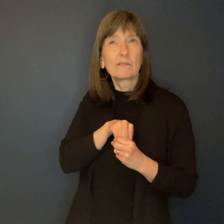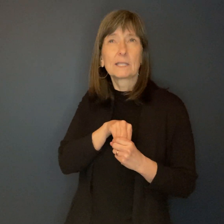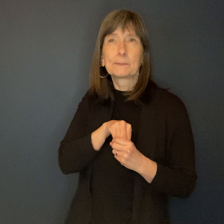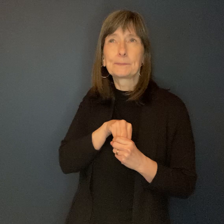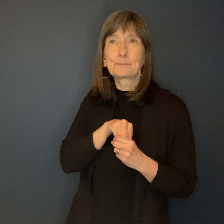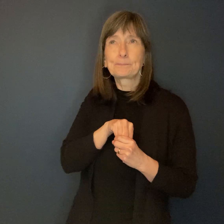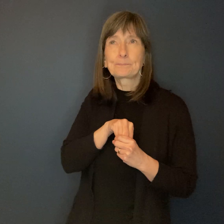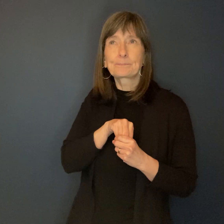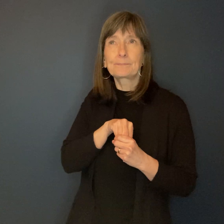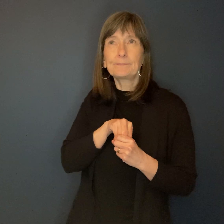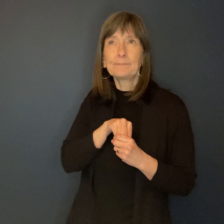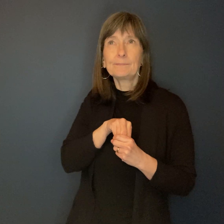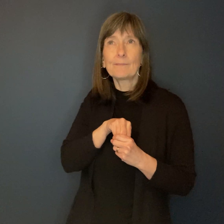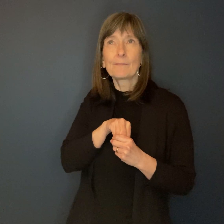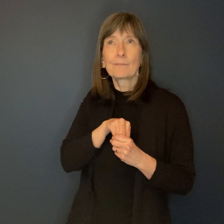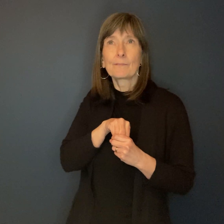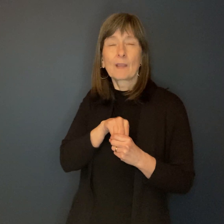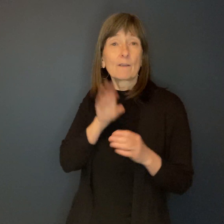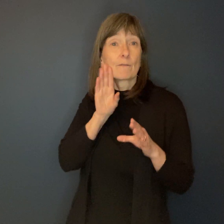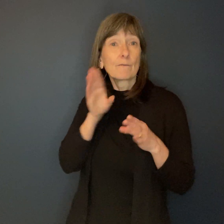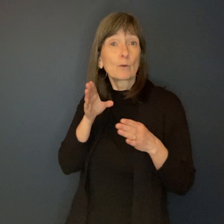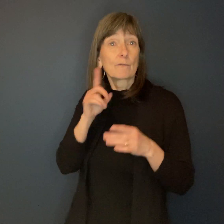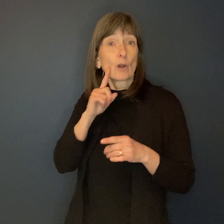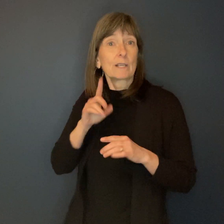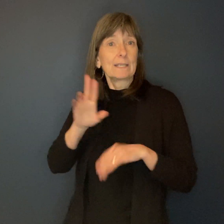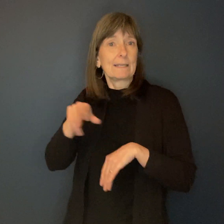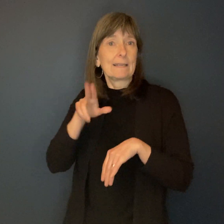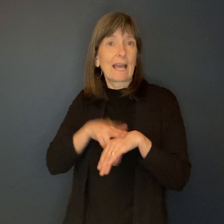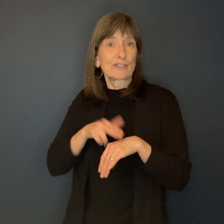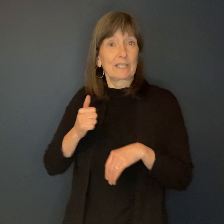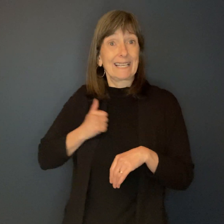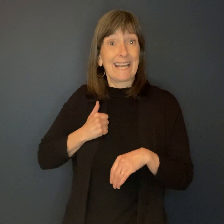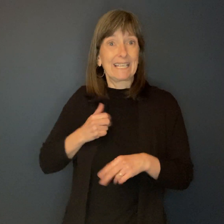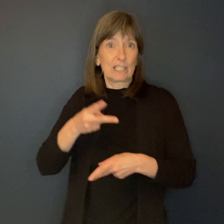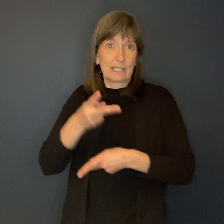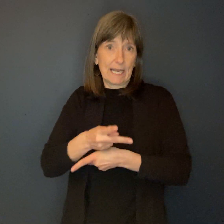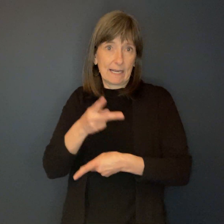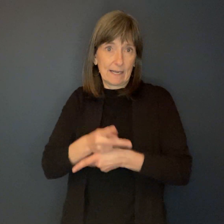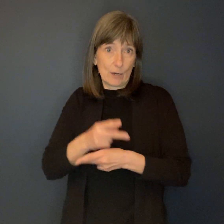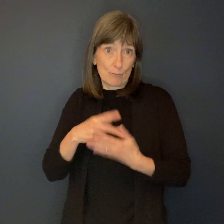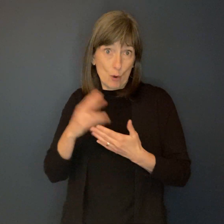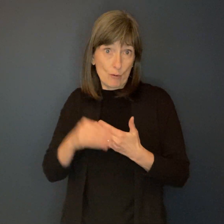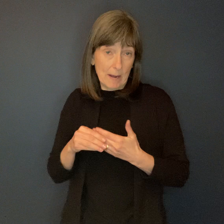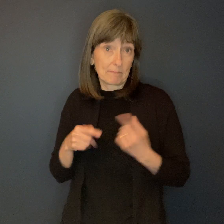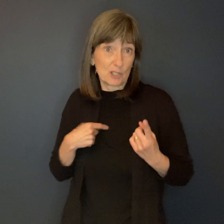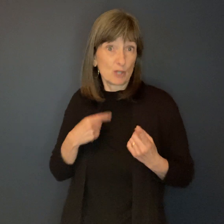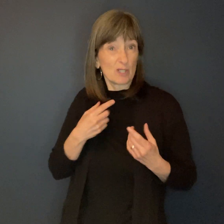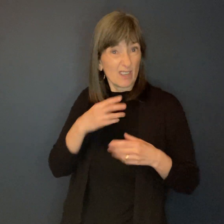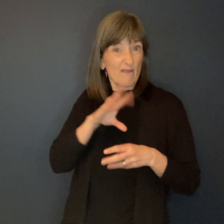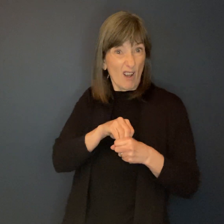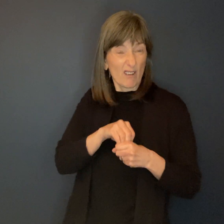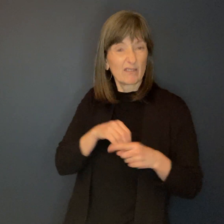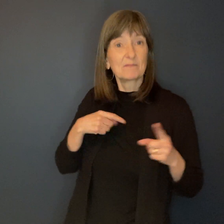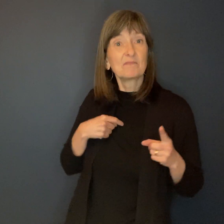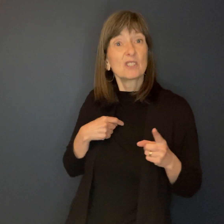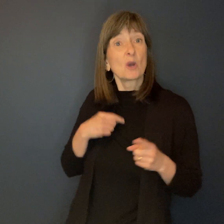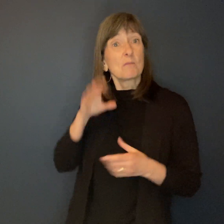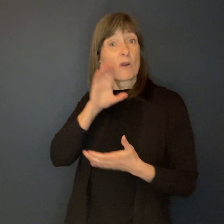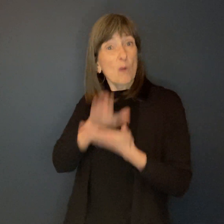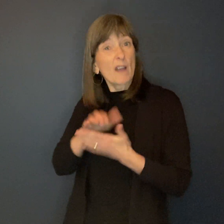build a national child care program. And so she got to know him pretty well, so I said, come on, we're going to the building, because he was at the time